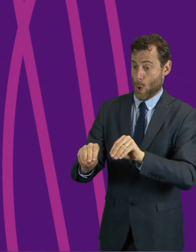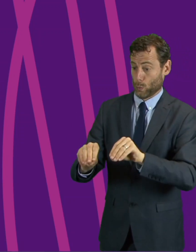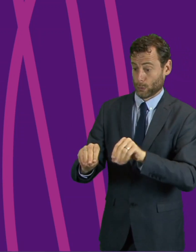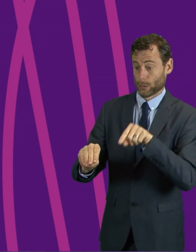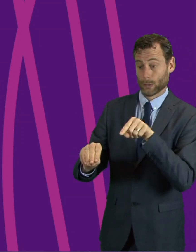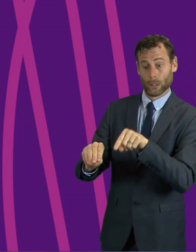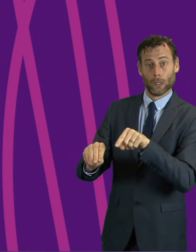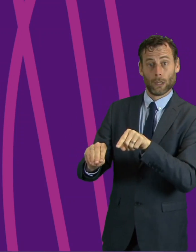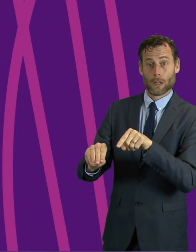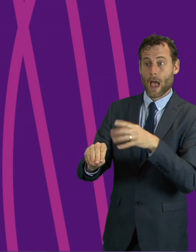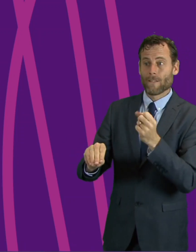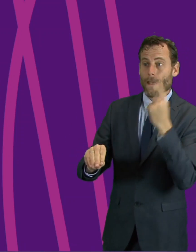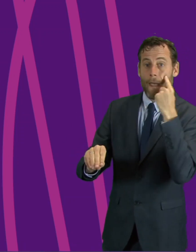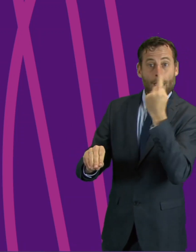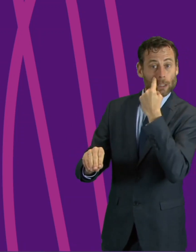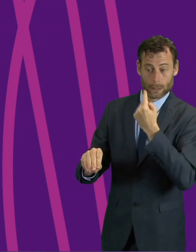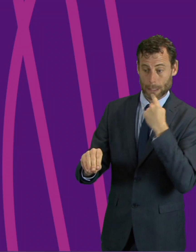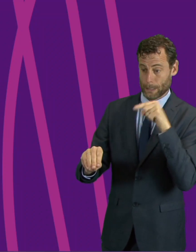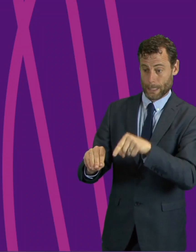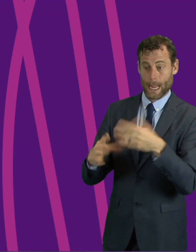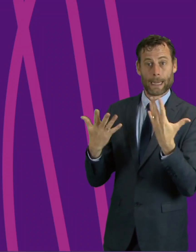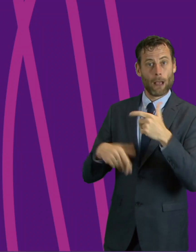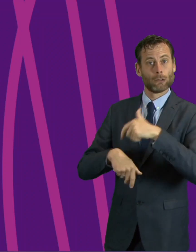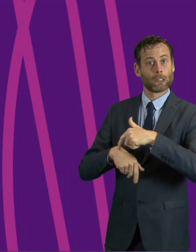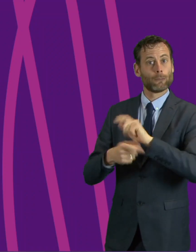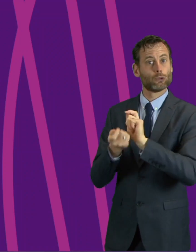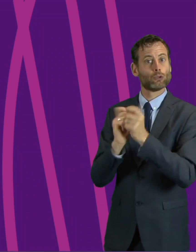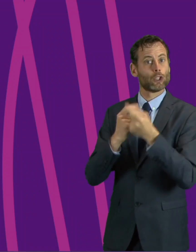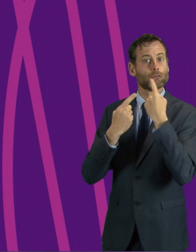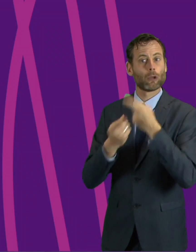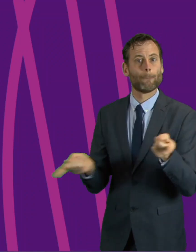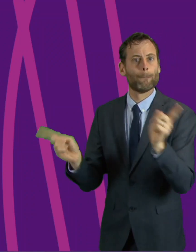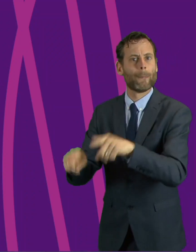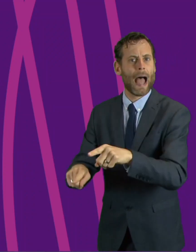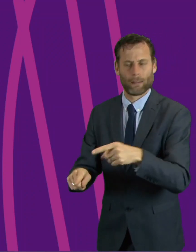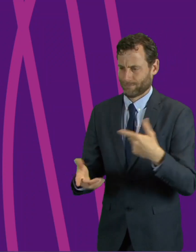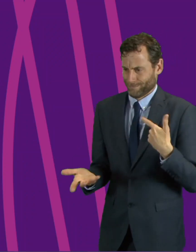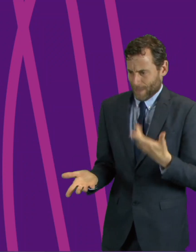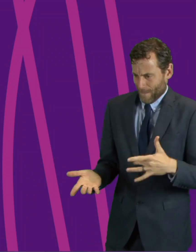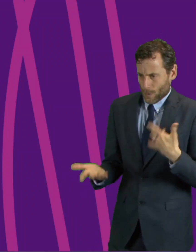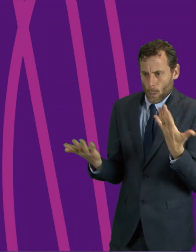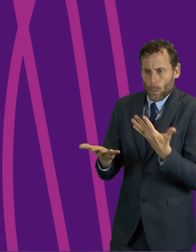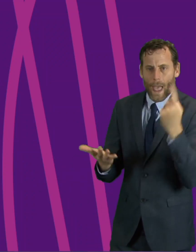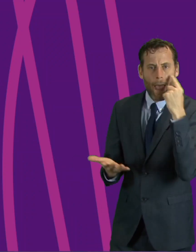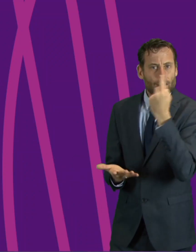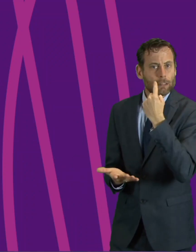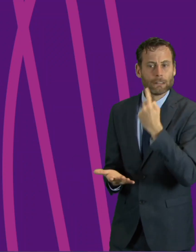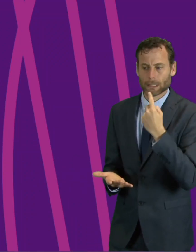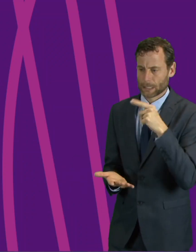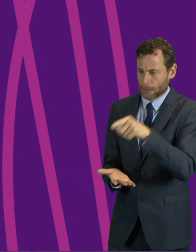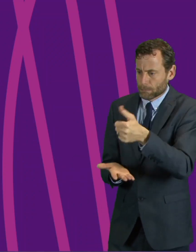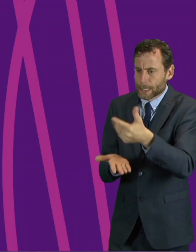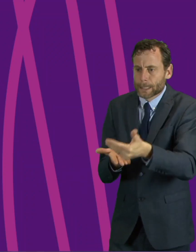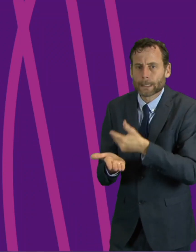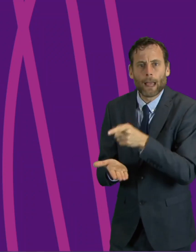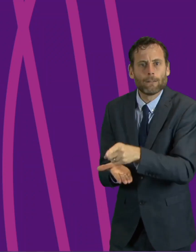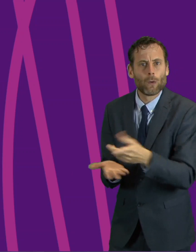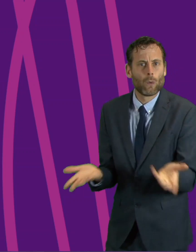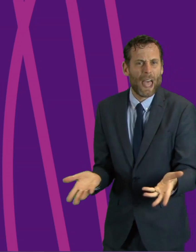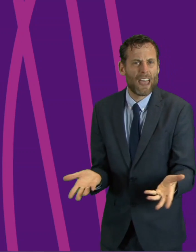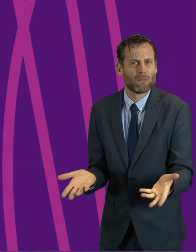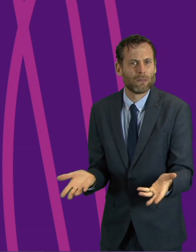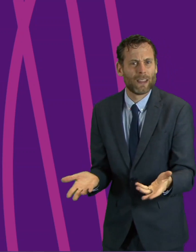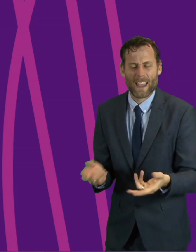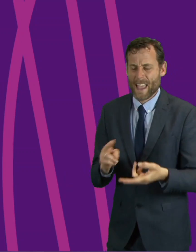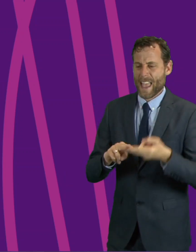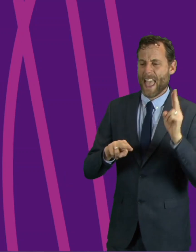yet, because we are at such a critical stage. The evidence I am looking at tells me it would not take very much at all to send